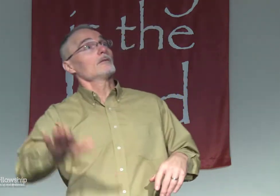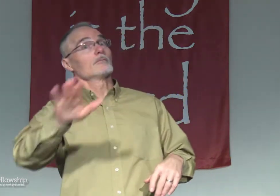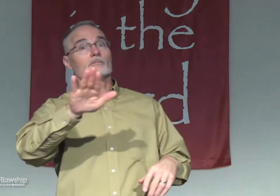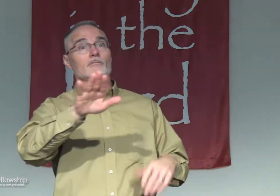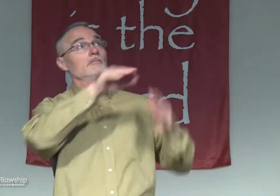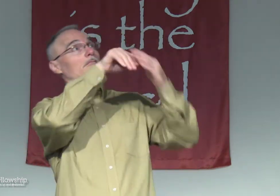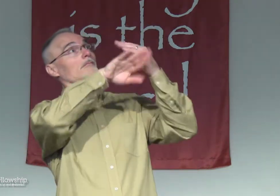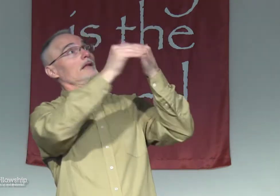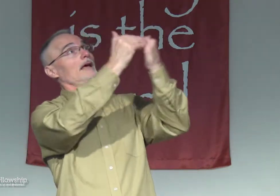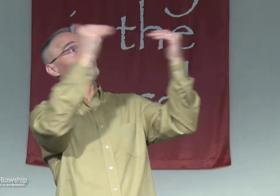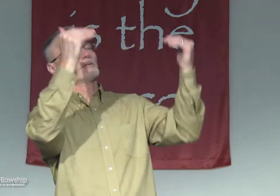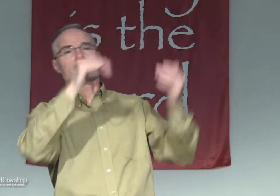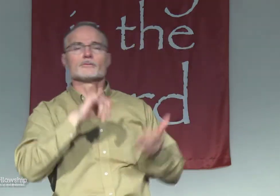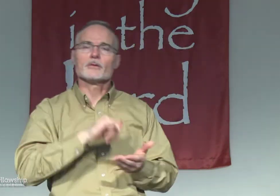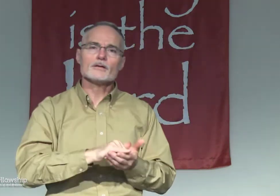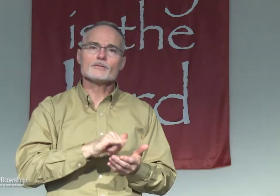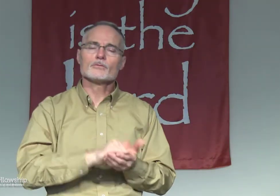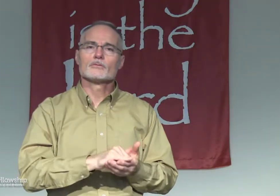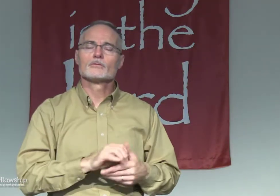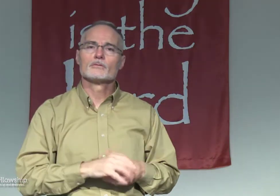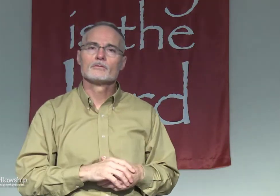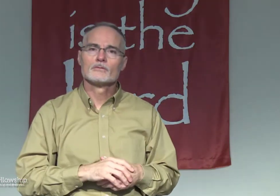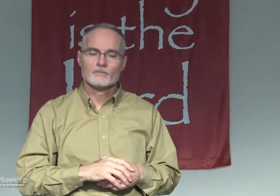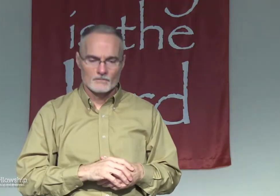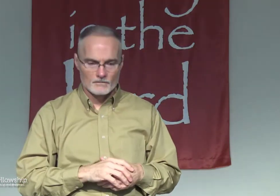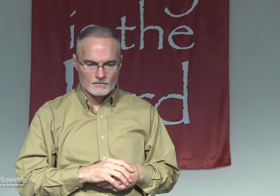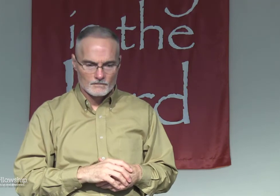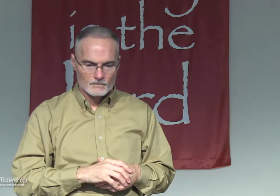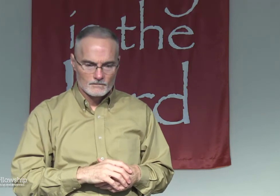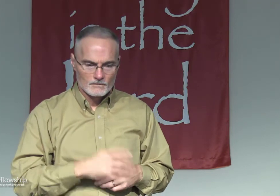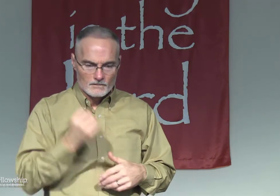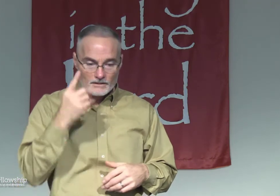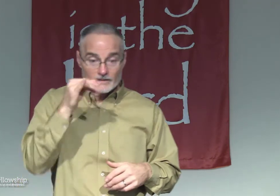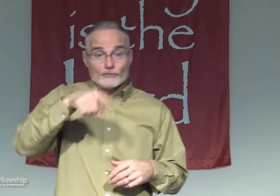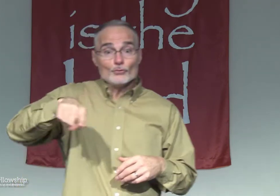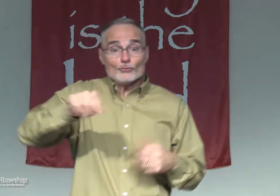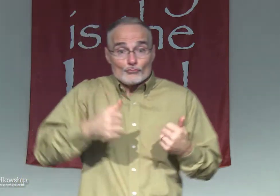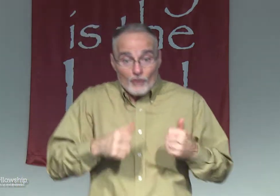So that meant we could not get into the kingdom of heaven. It was impossible.